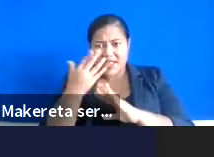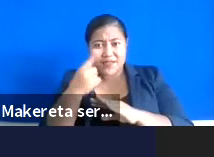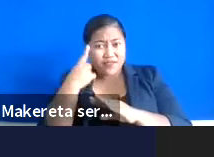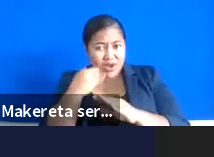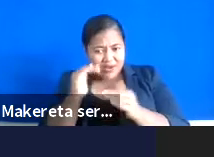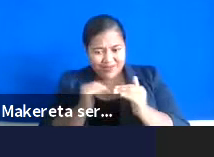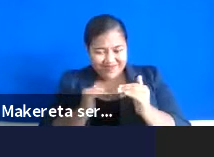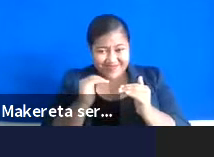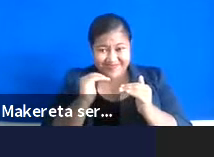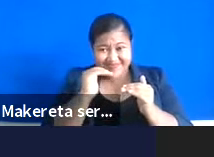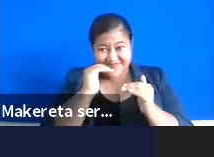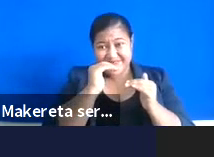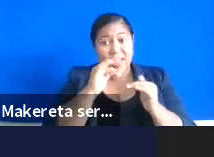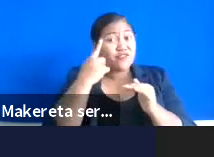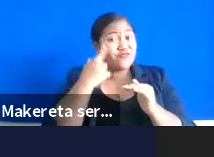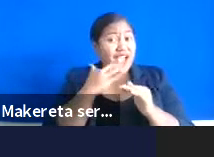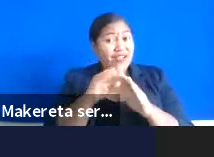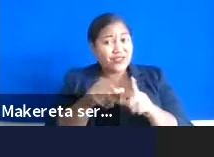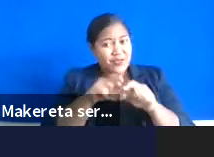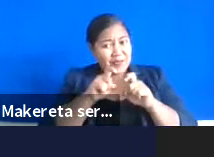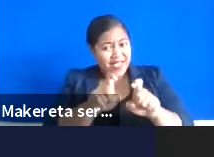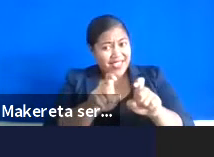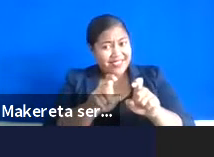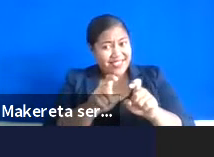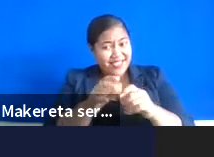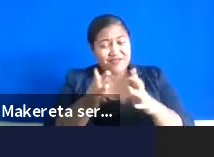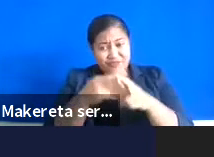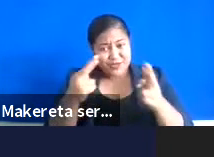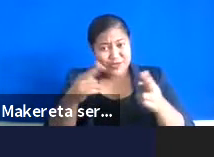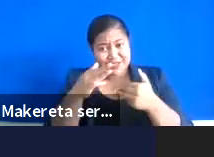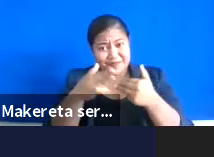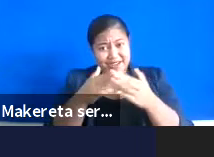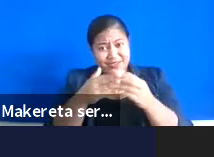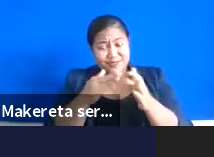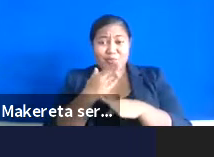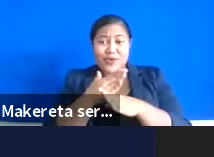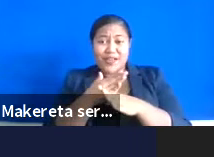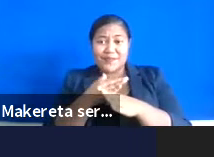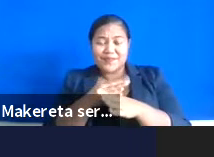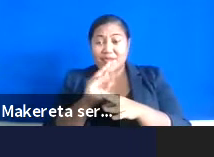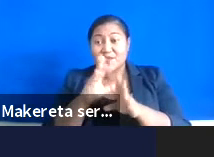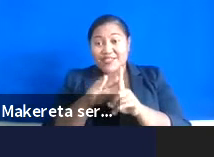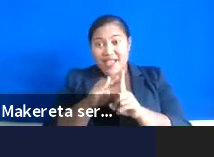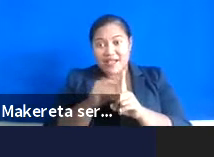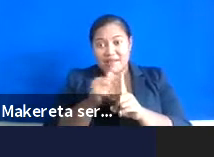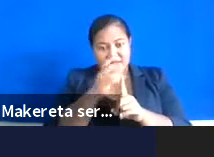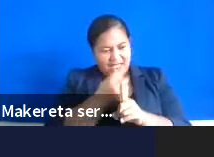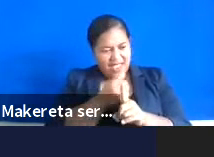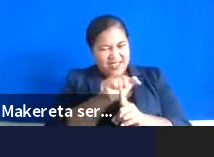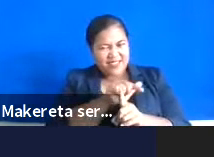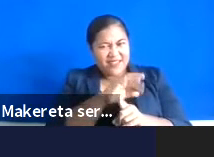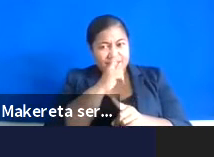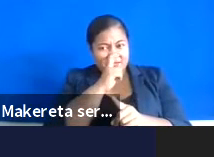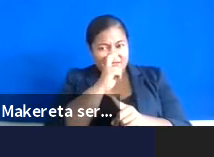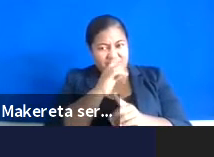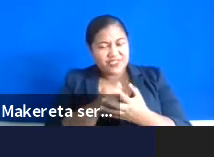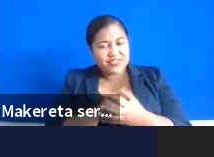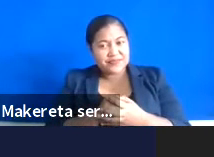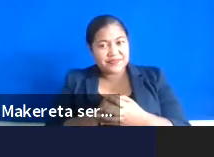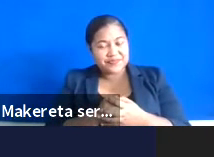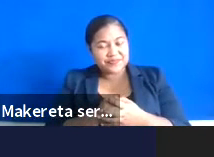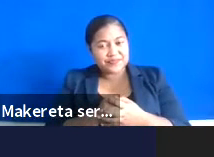maintain their management resource management initiatives so for example maintaining size restrictions year restrictions um